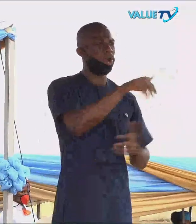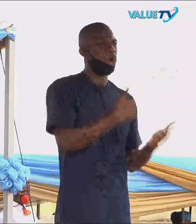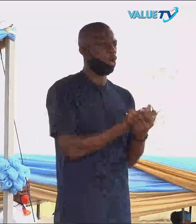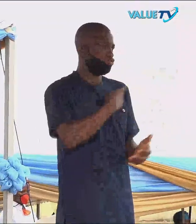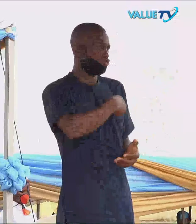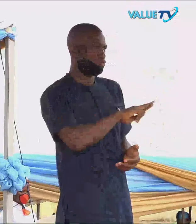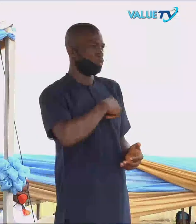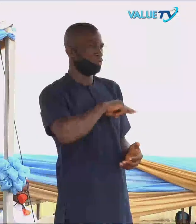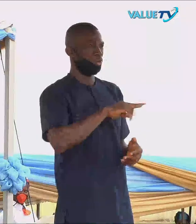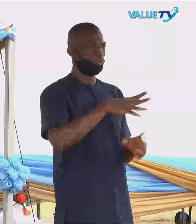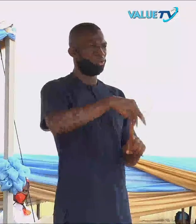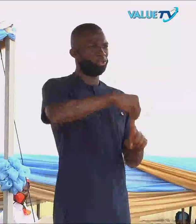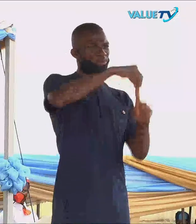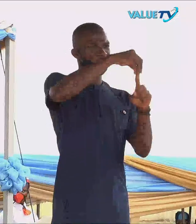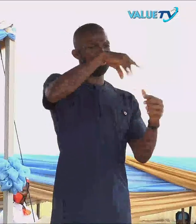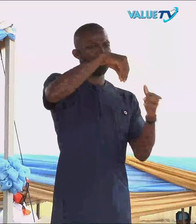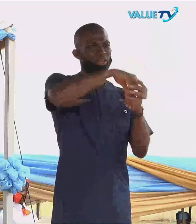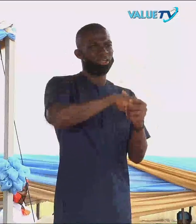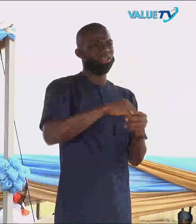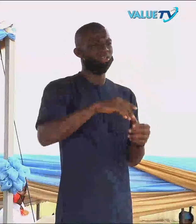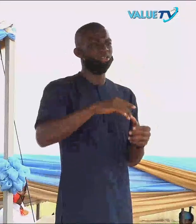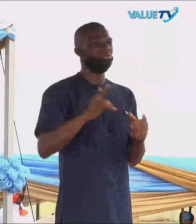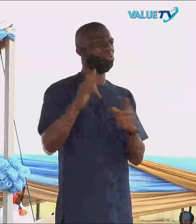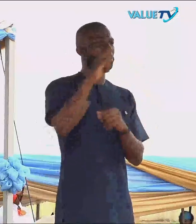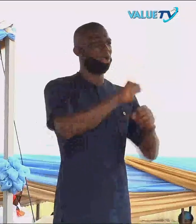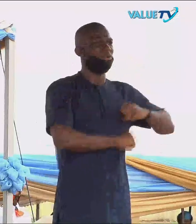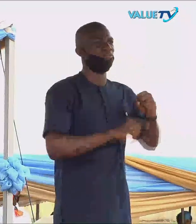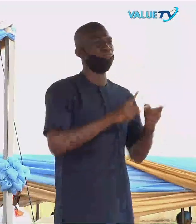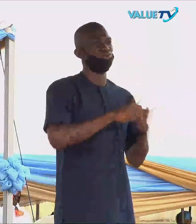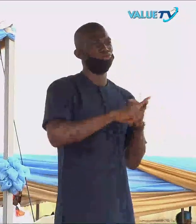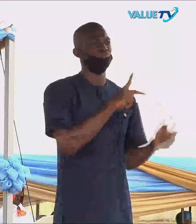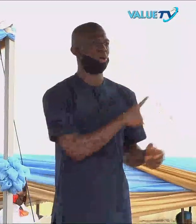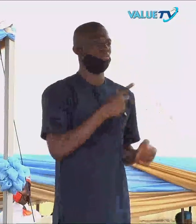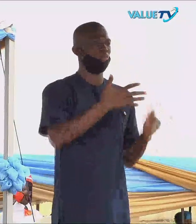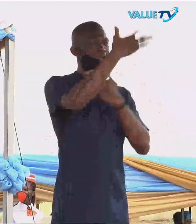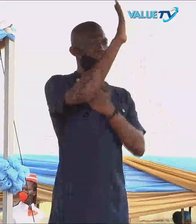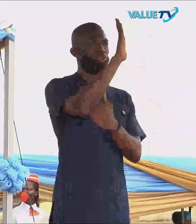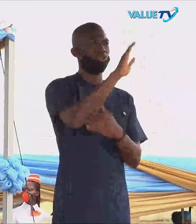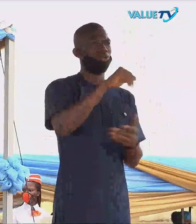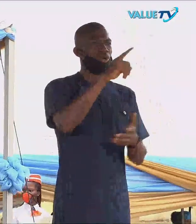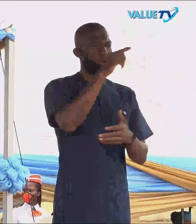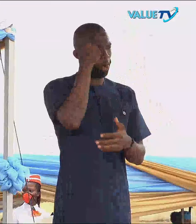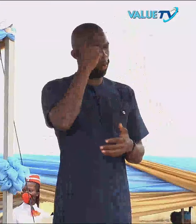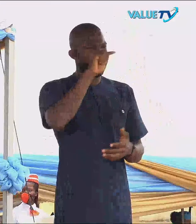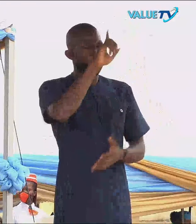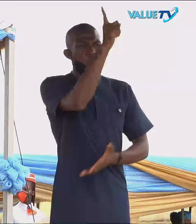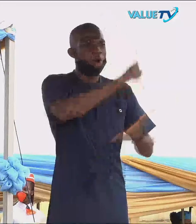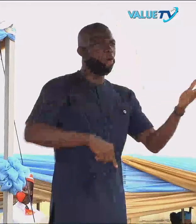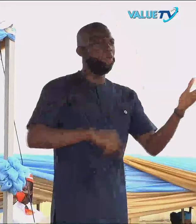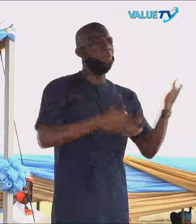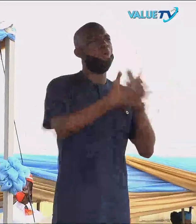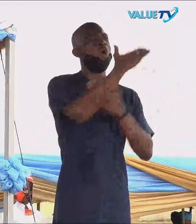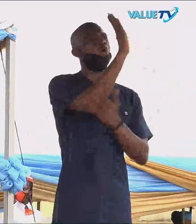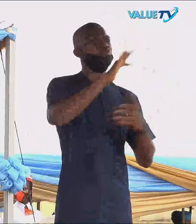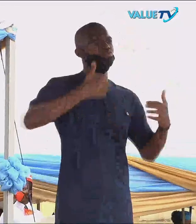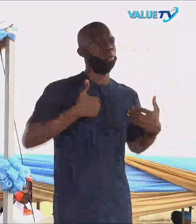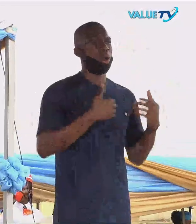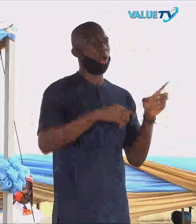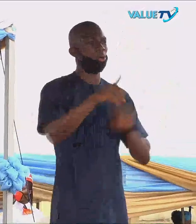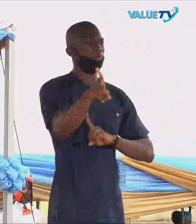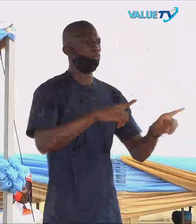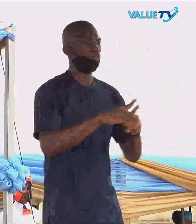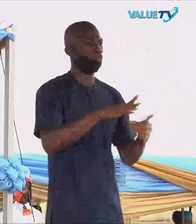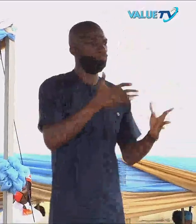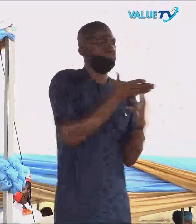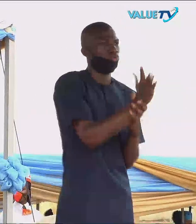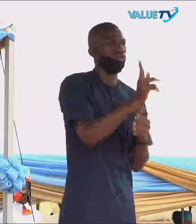Air Force to appreciate God for what He had done through the life of this great